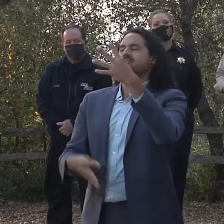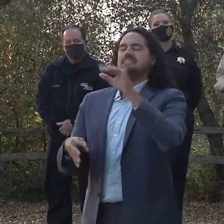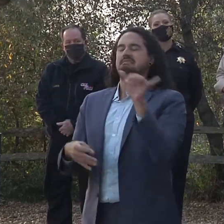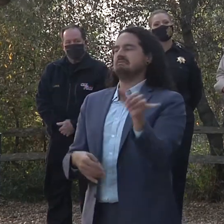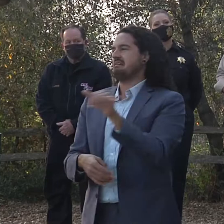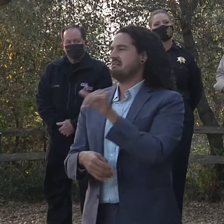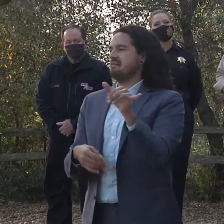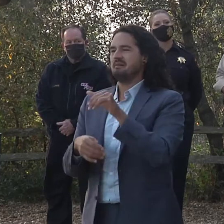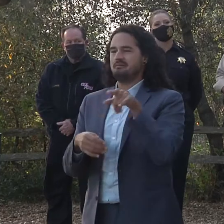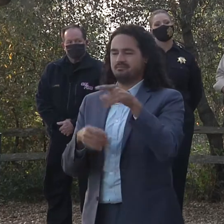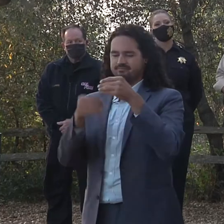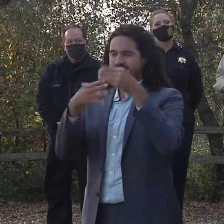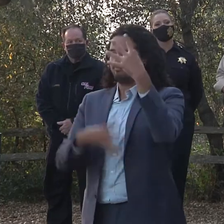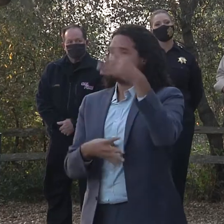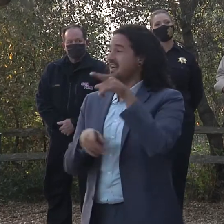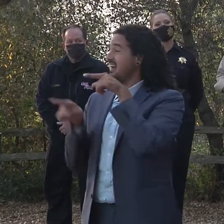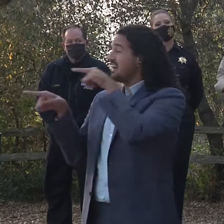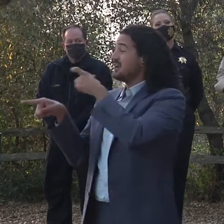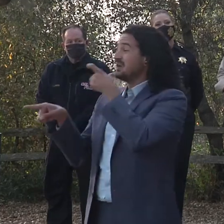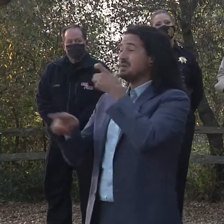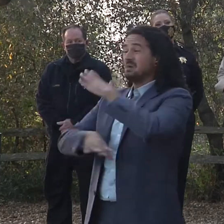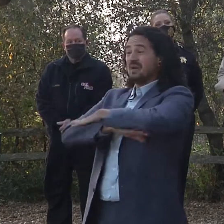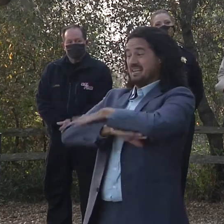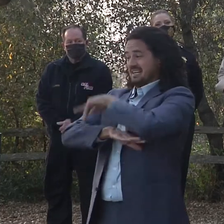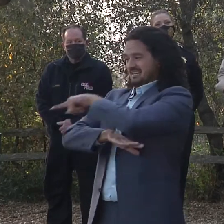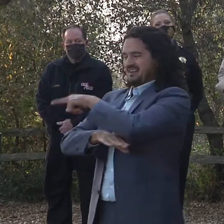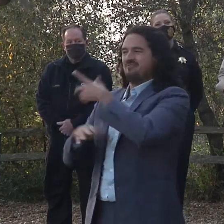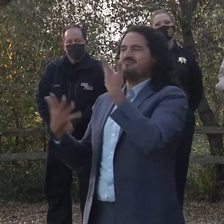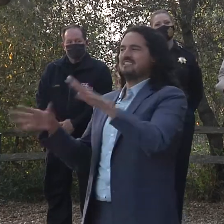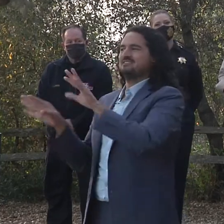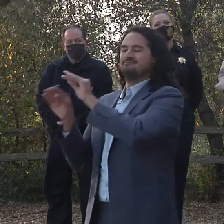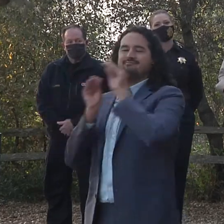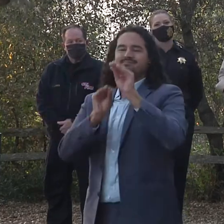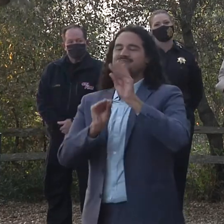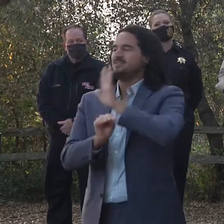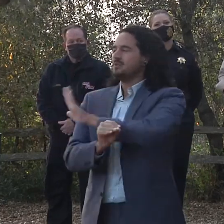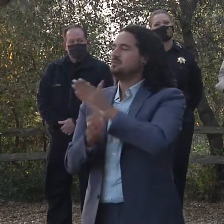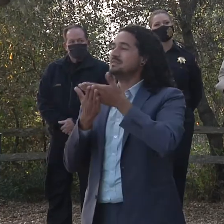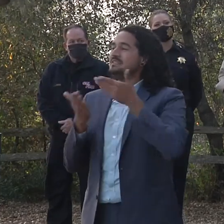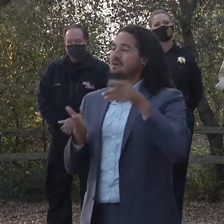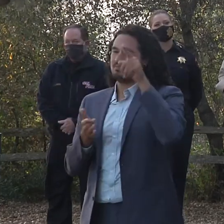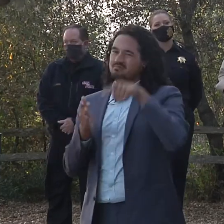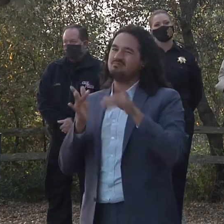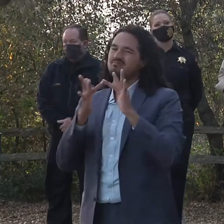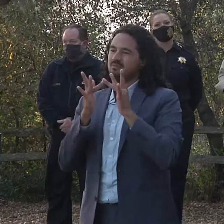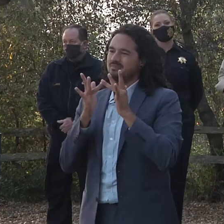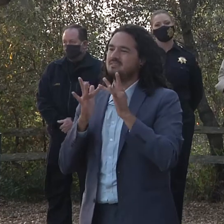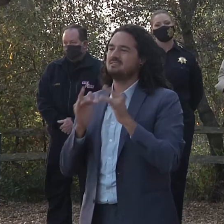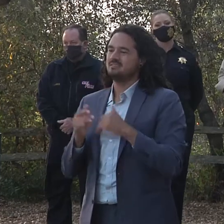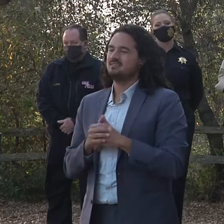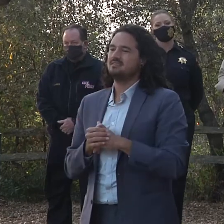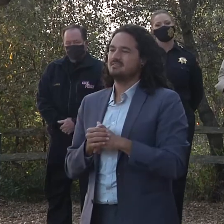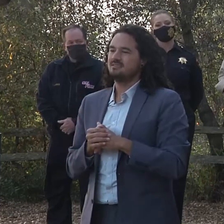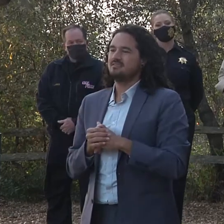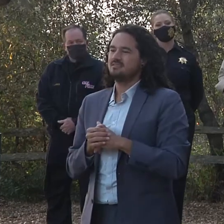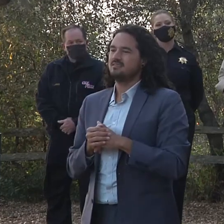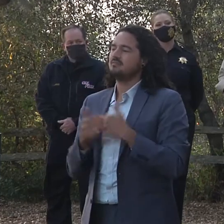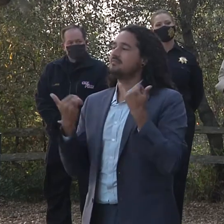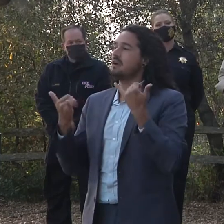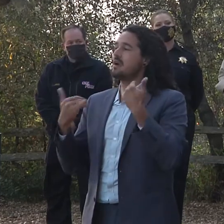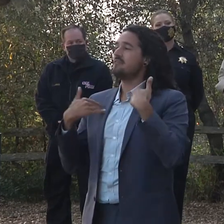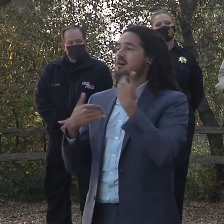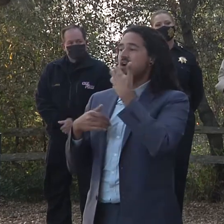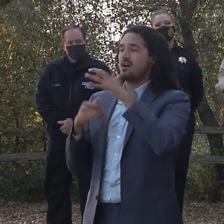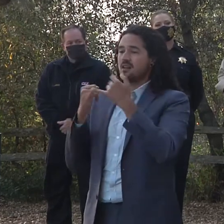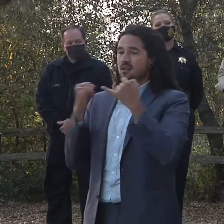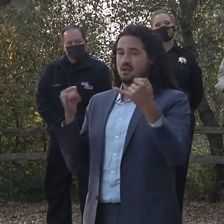those there as well. I also want to point out that we have set up a hotline. We have several hundred residents still in a program that